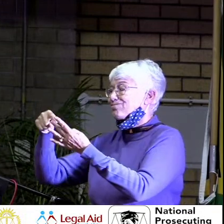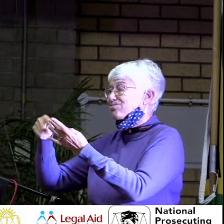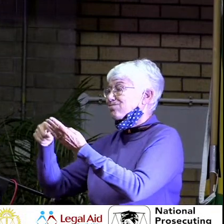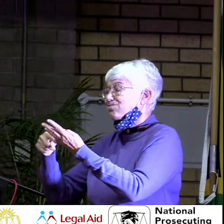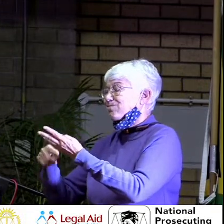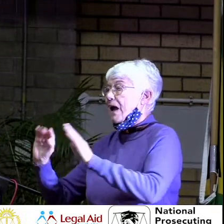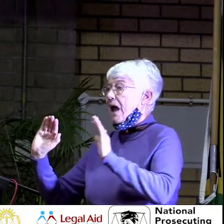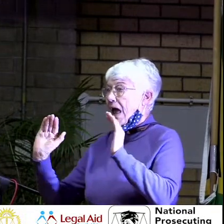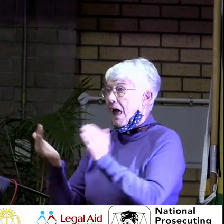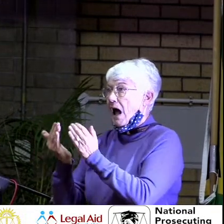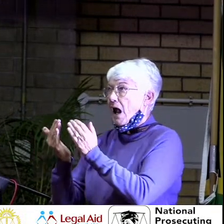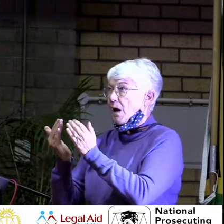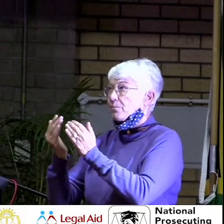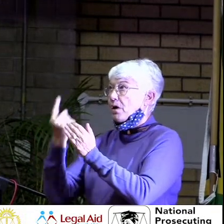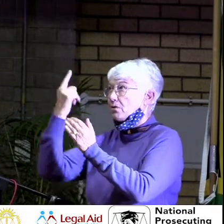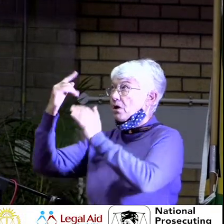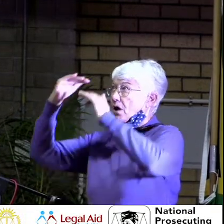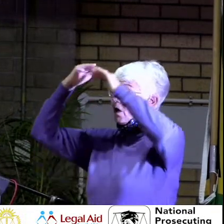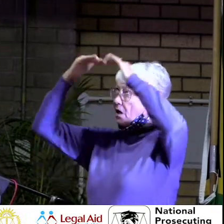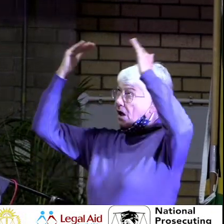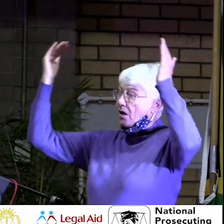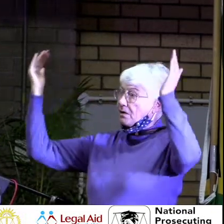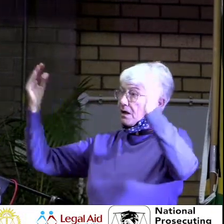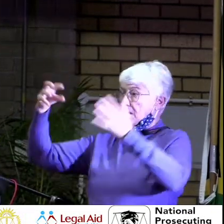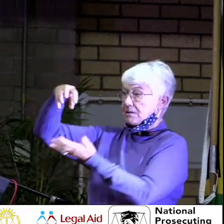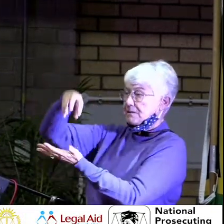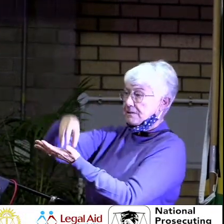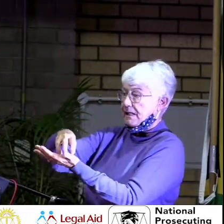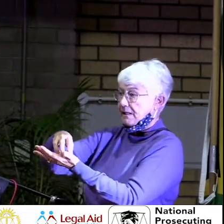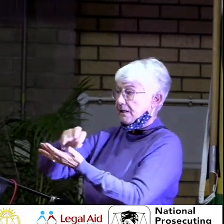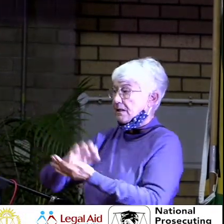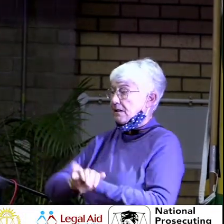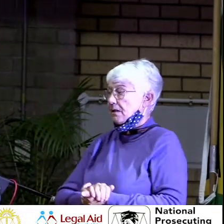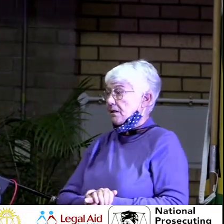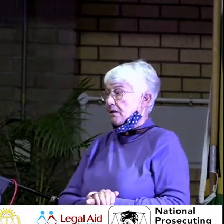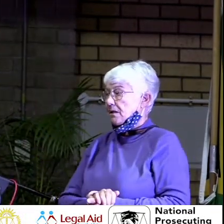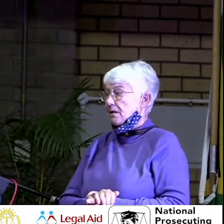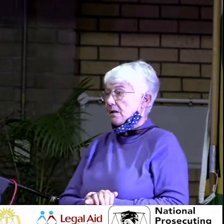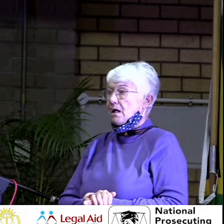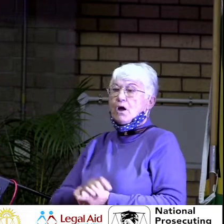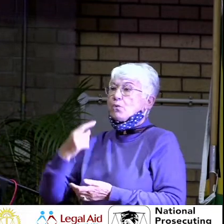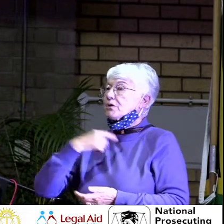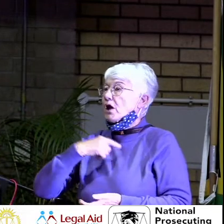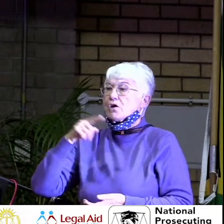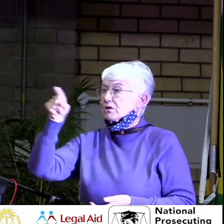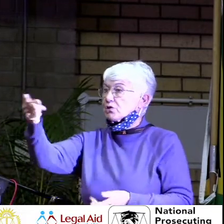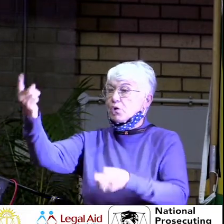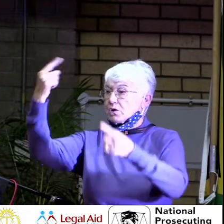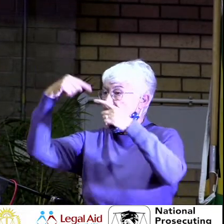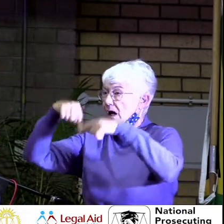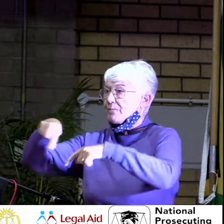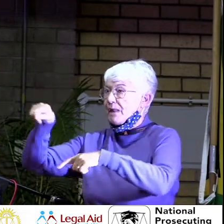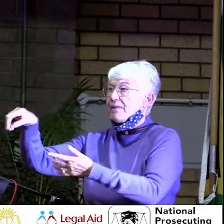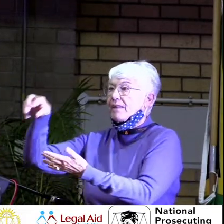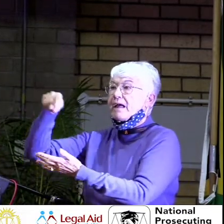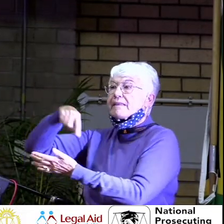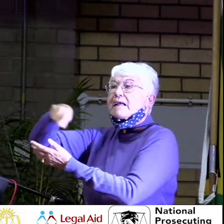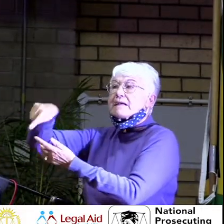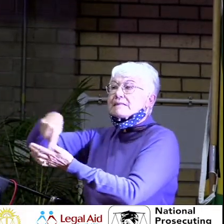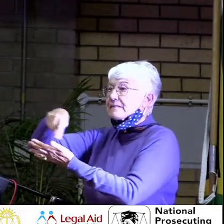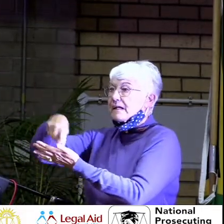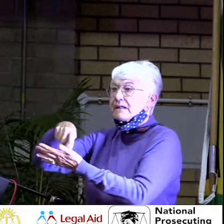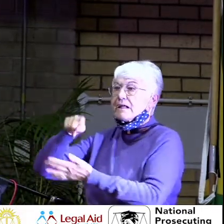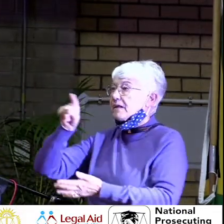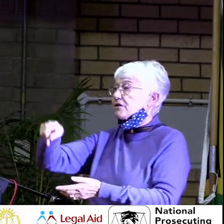At the Tutuzela, we do not send people from pillar to post. If people comes into